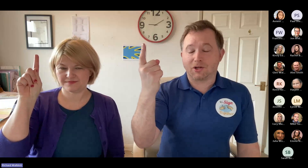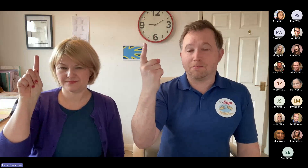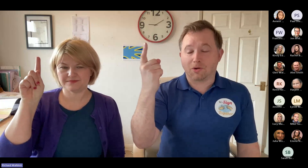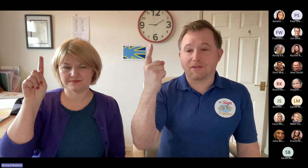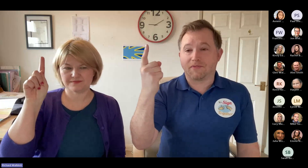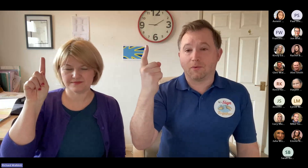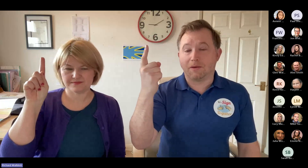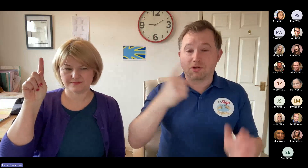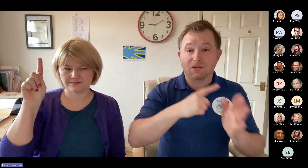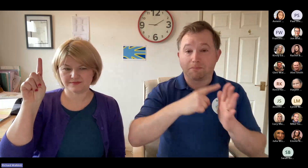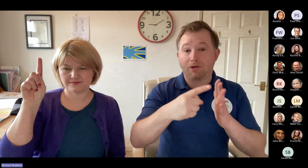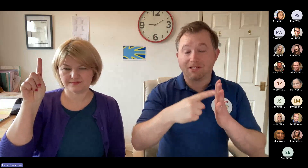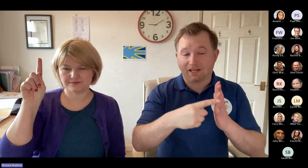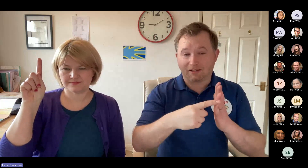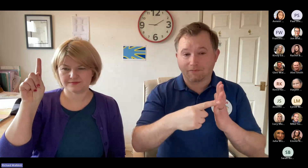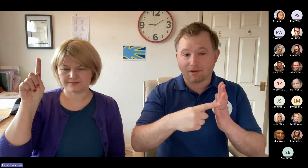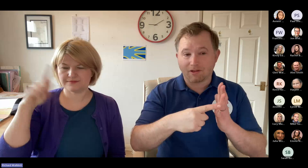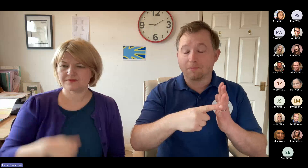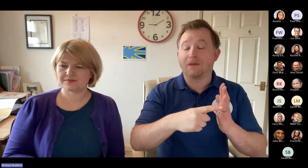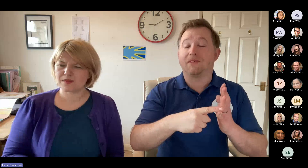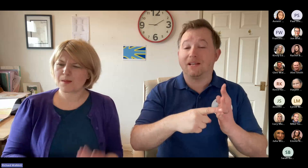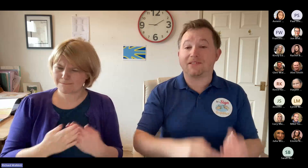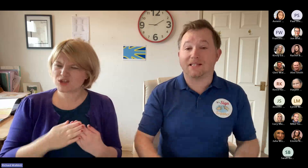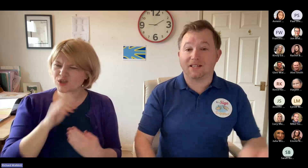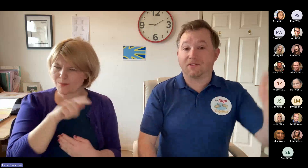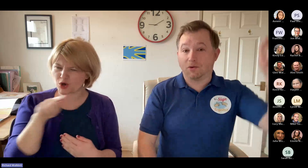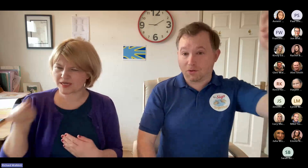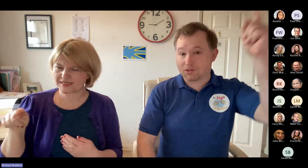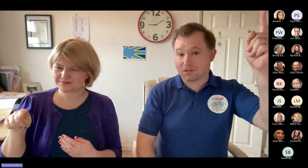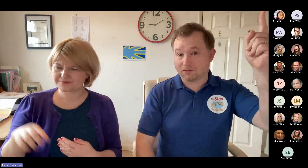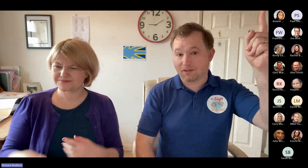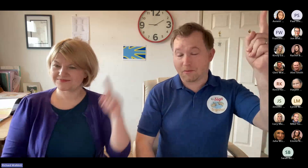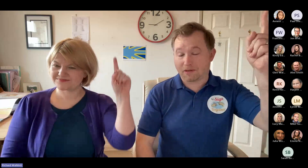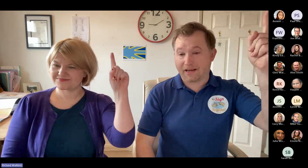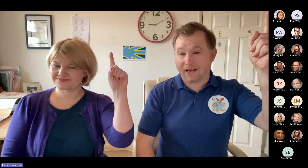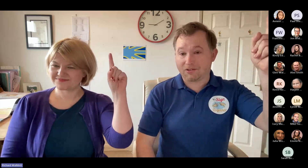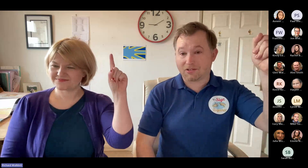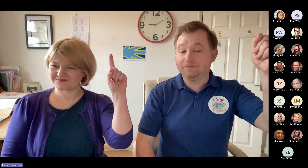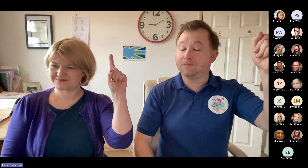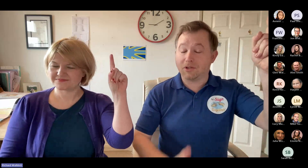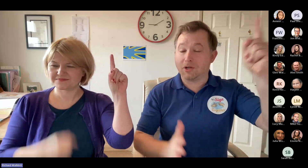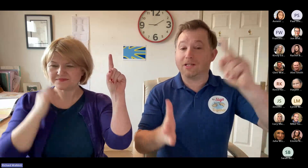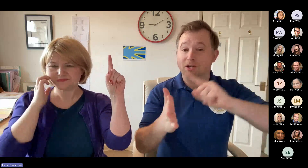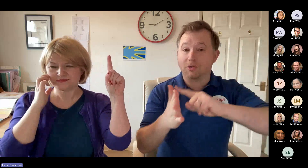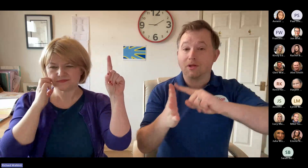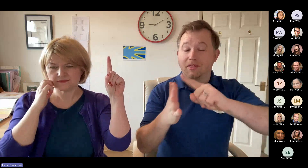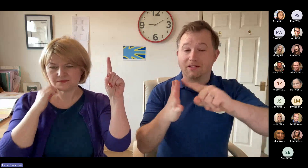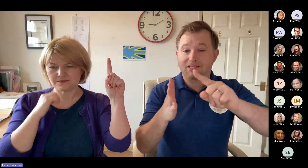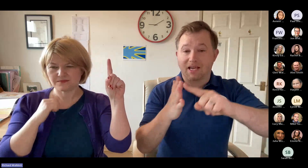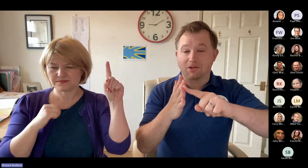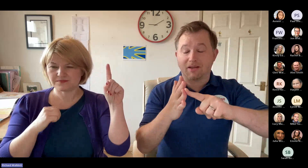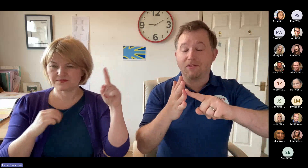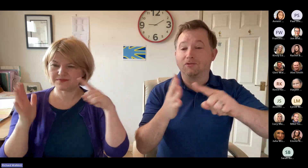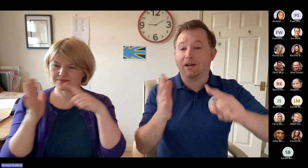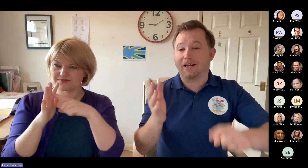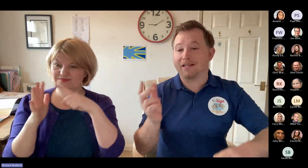do most of the work, most of the pointing. But if you're left-handed, of course, everybody else, you need to do the same. So if you're right-handed,